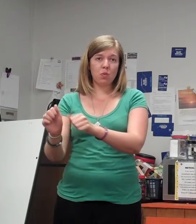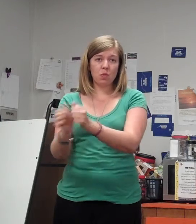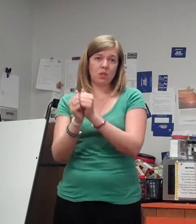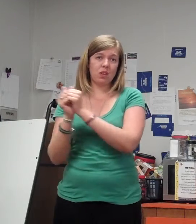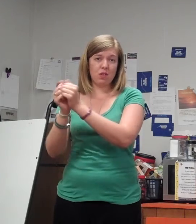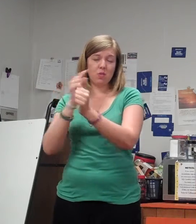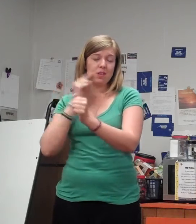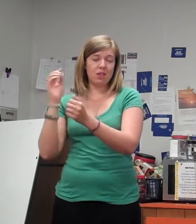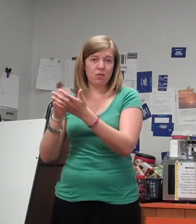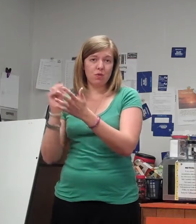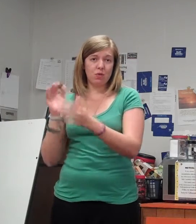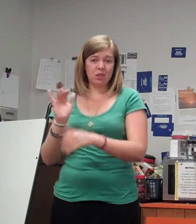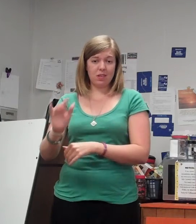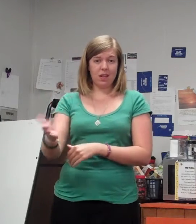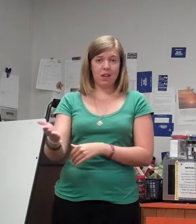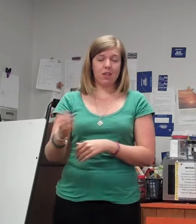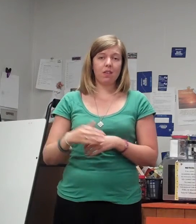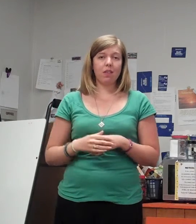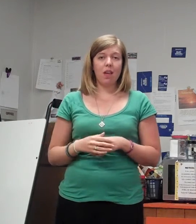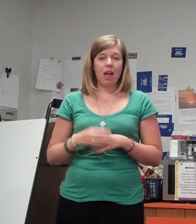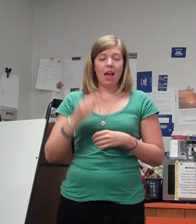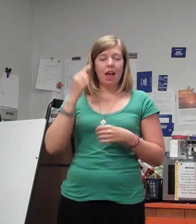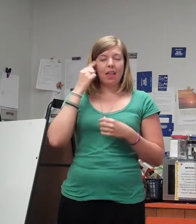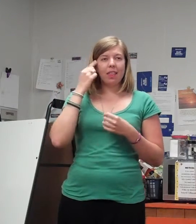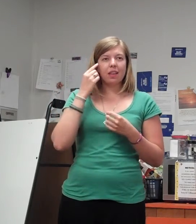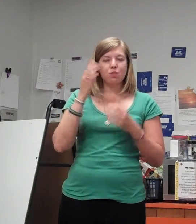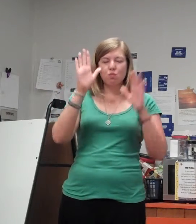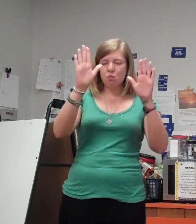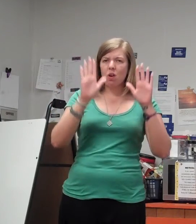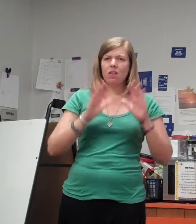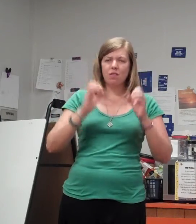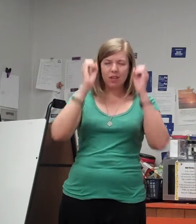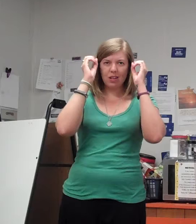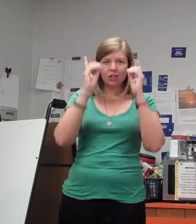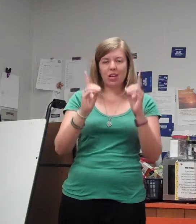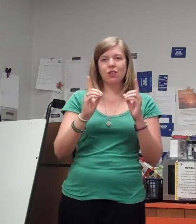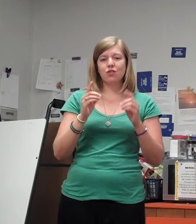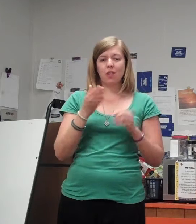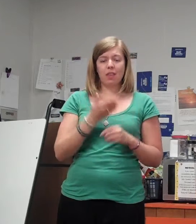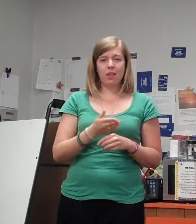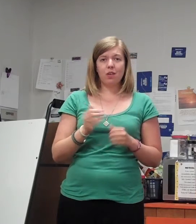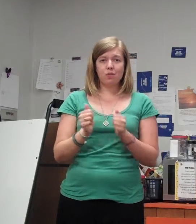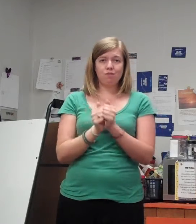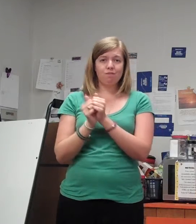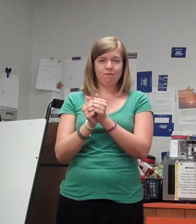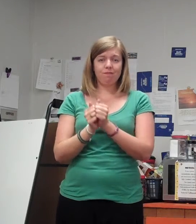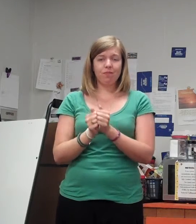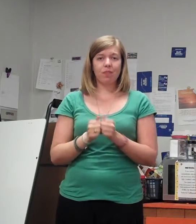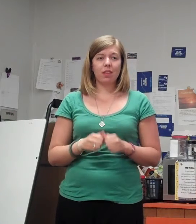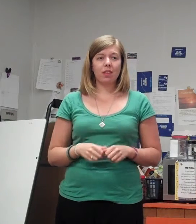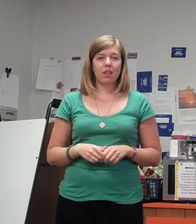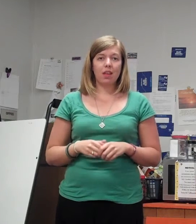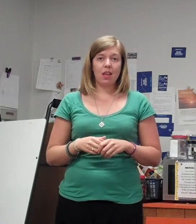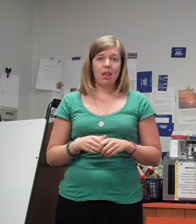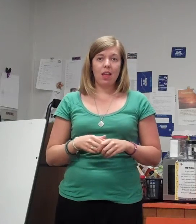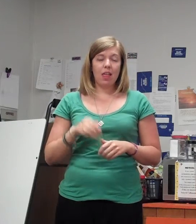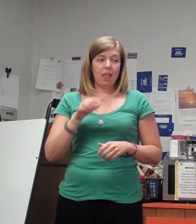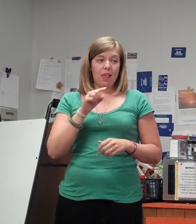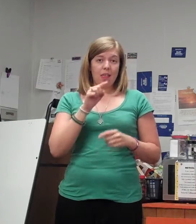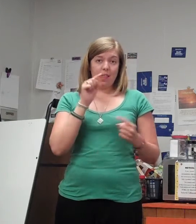great education from him. At that point, I became pregnant with my second son and started working